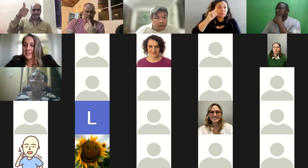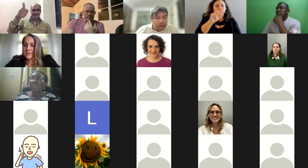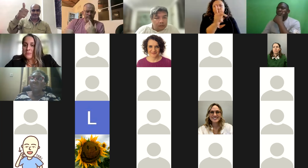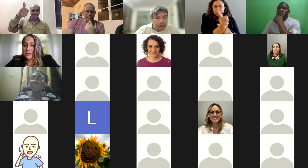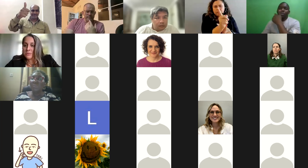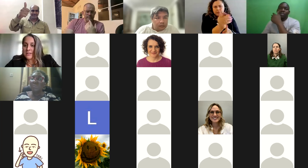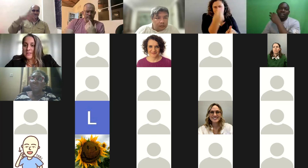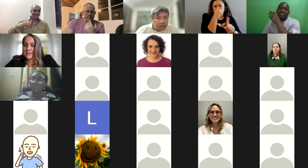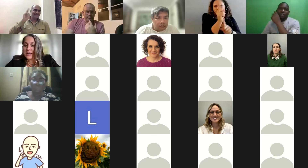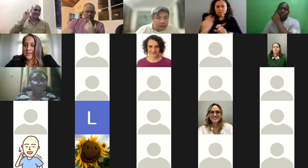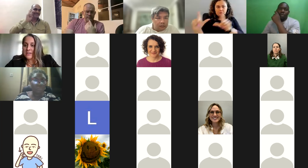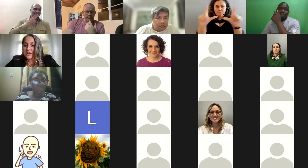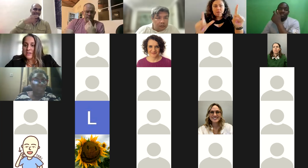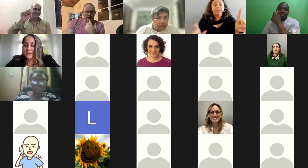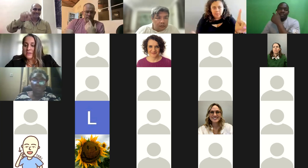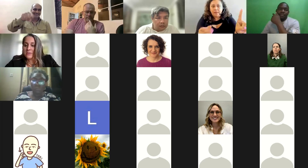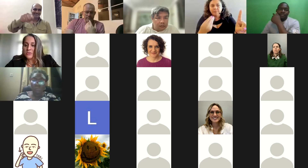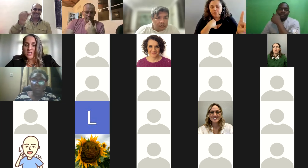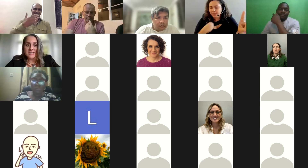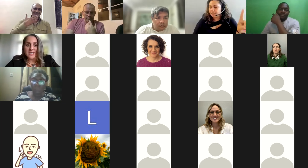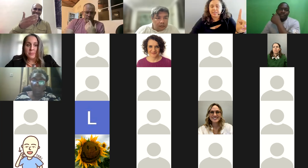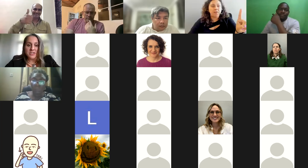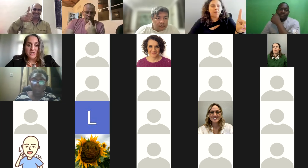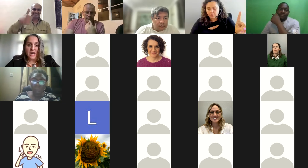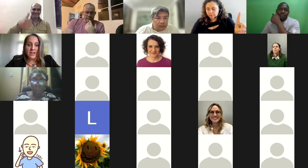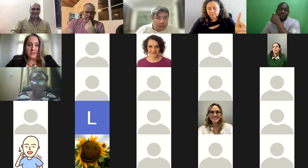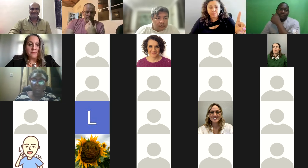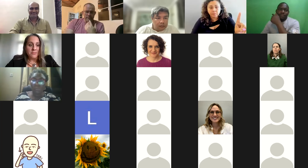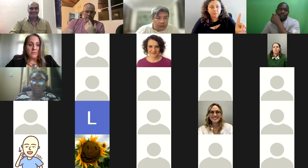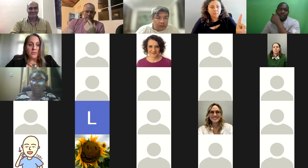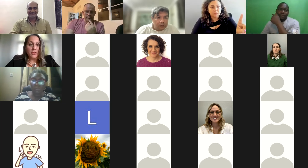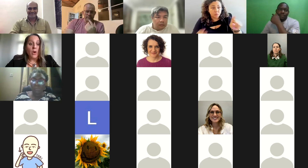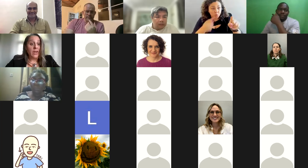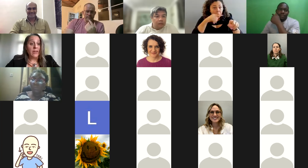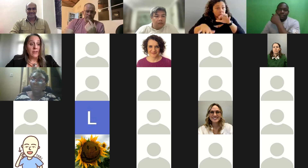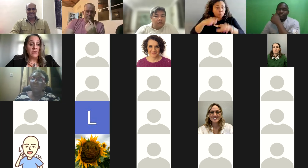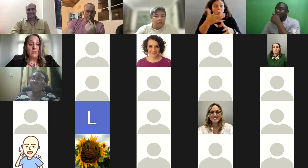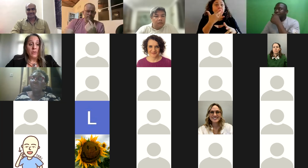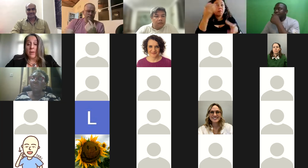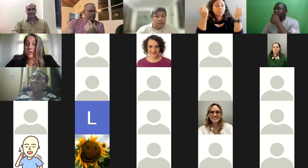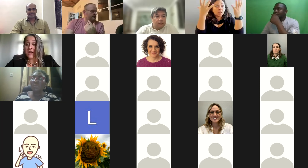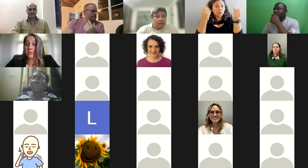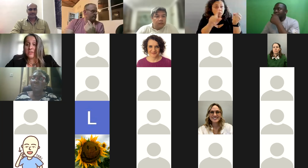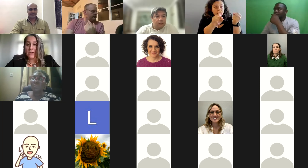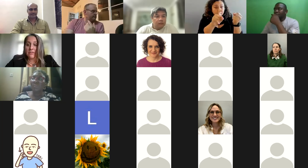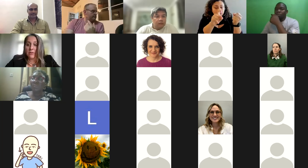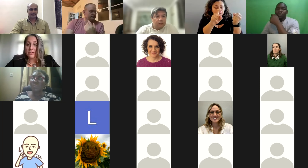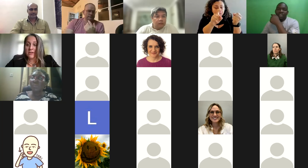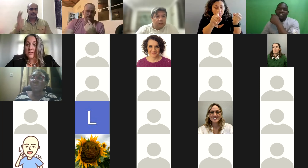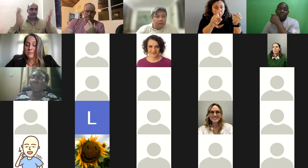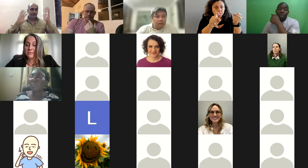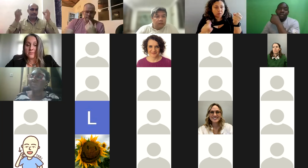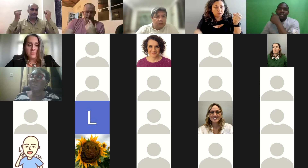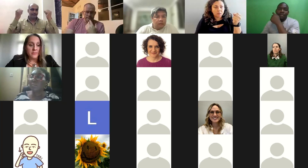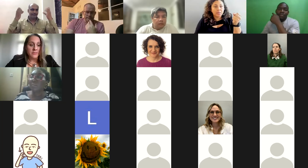I see Mo is raising her hand here. Yeah. Would He you like is to type deaf. into the chat? Okay. Come on camera as well, if that